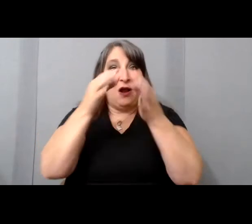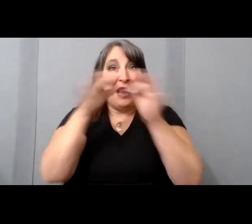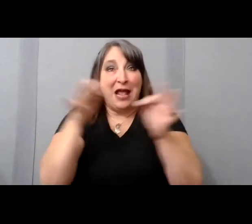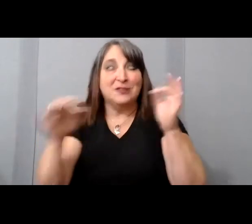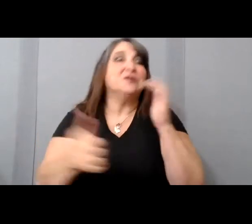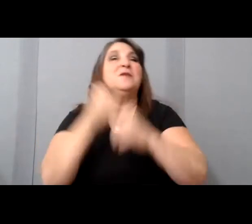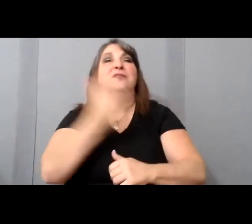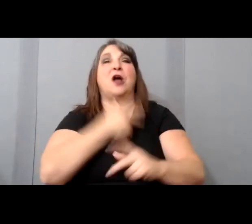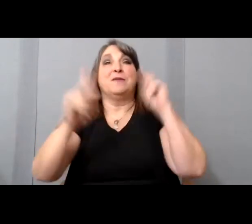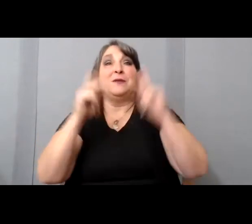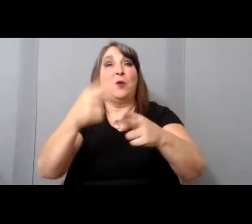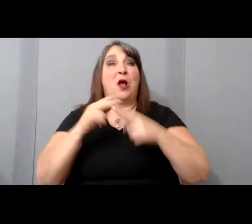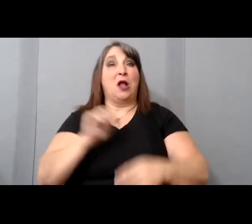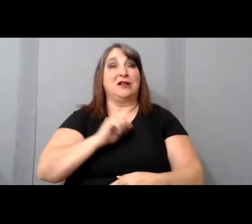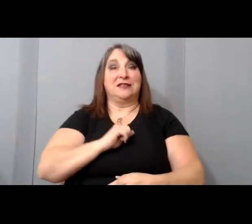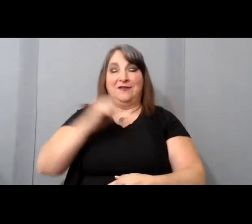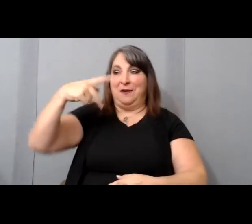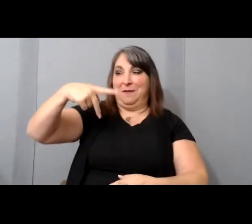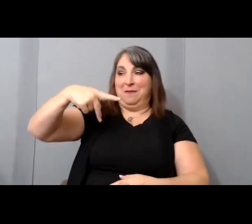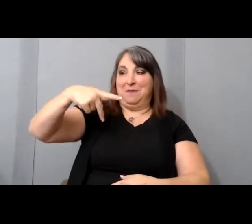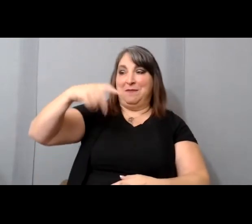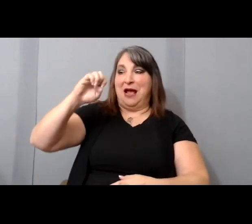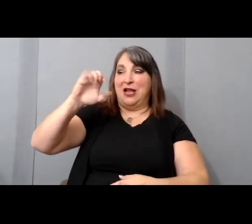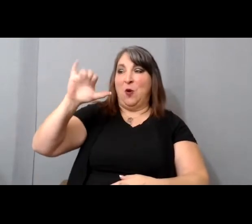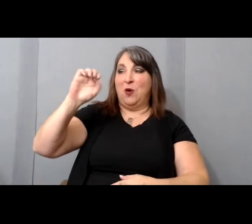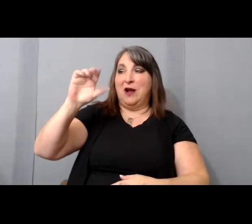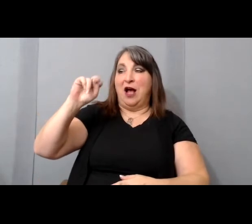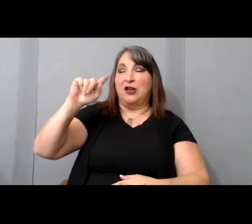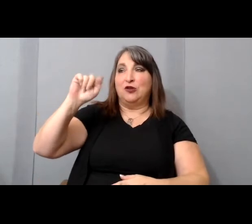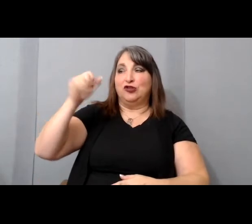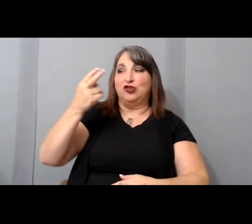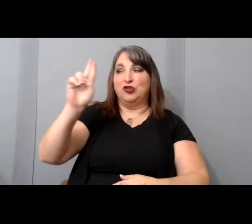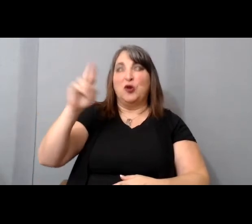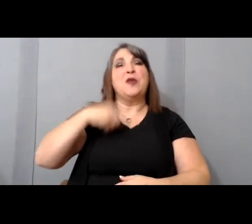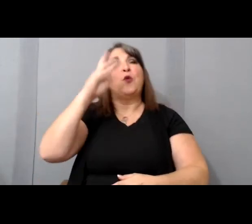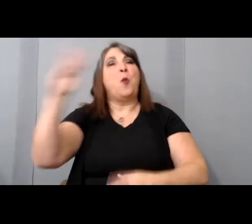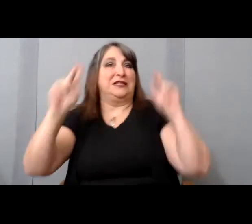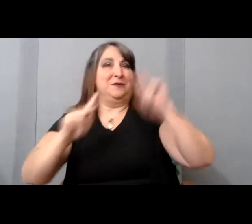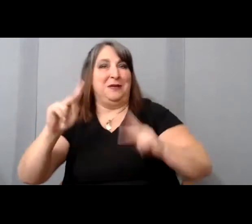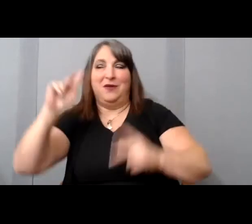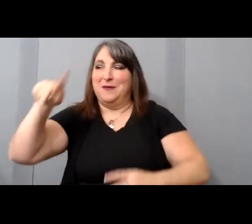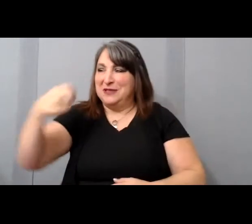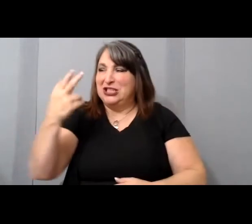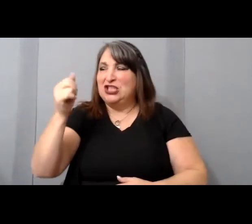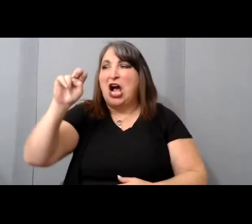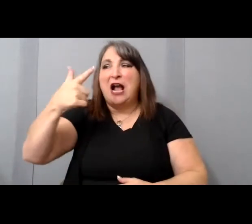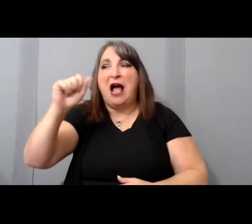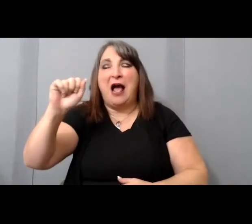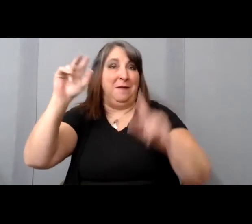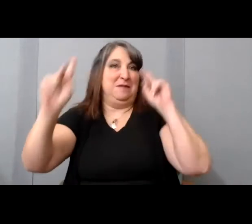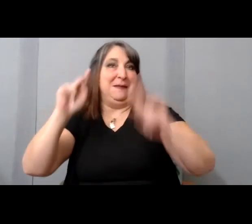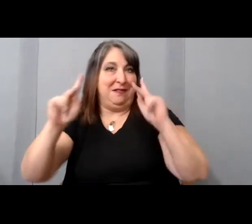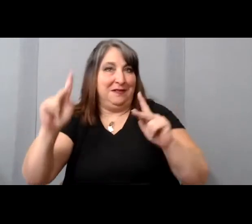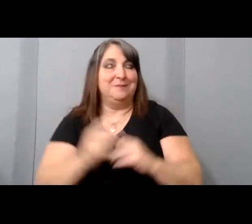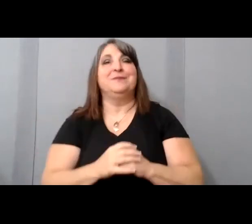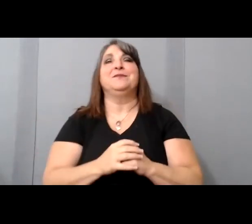people, we call ourselves Payom Kavuchum. We're the Western people, and we're the Pechanga Band of the Western people. I want to share a few good words with